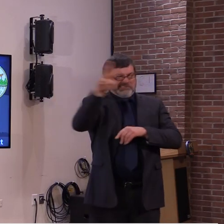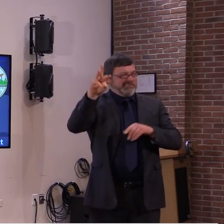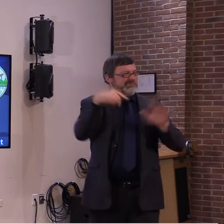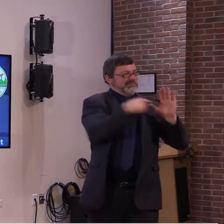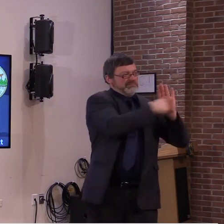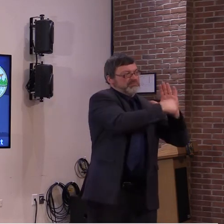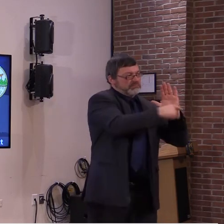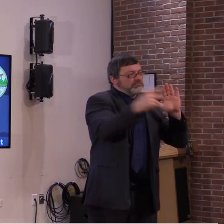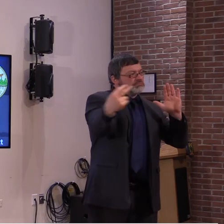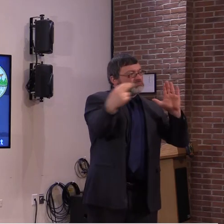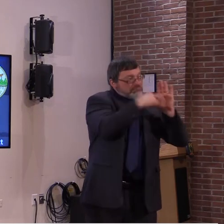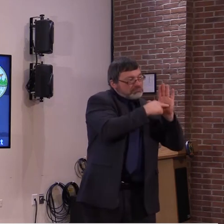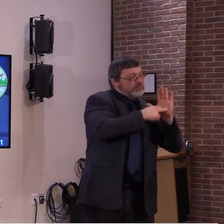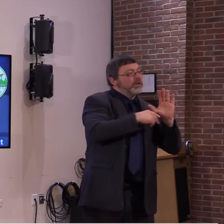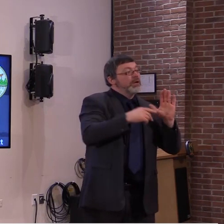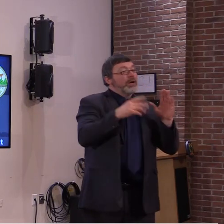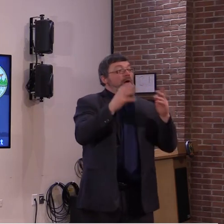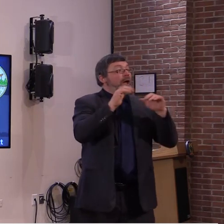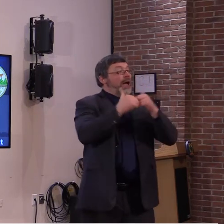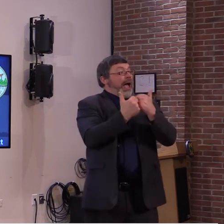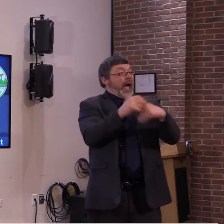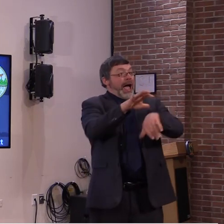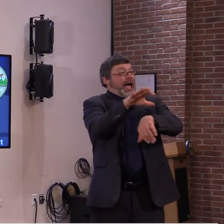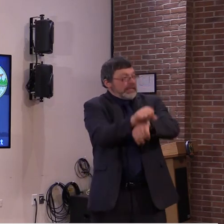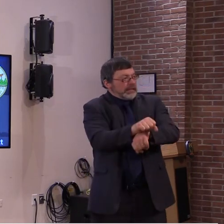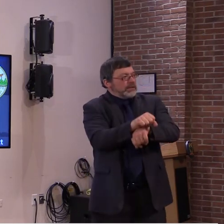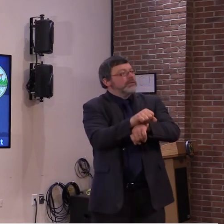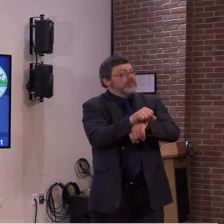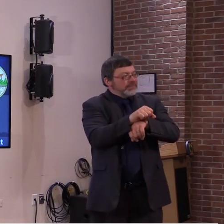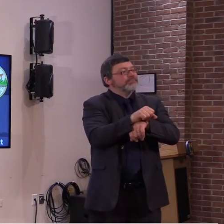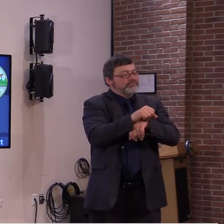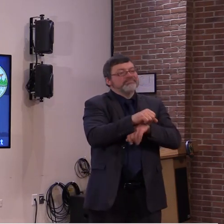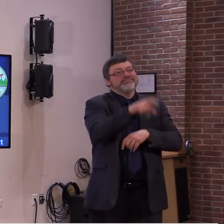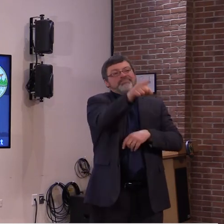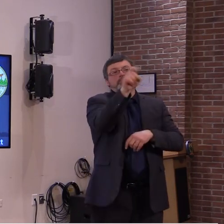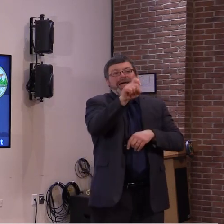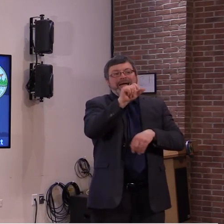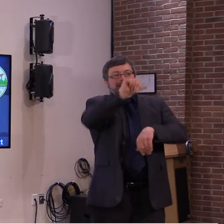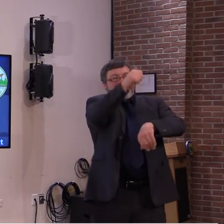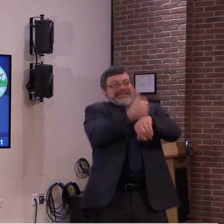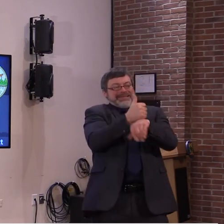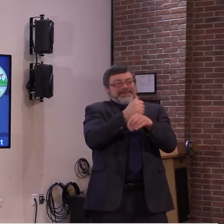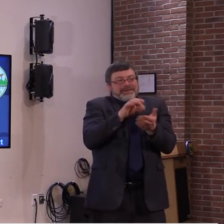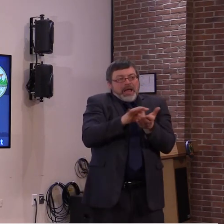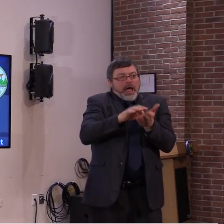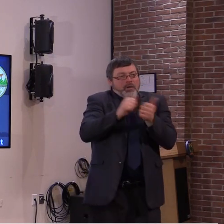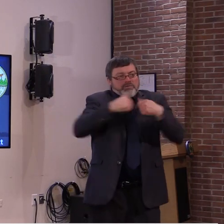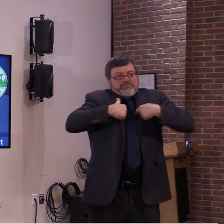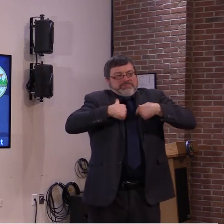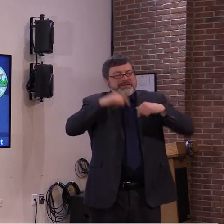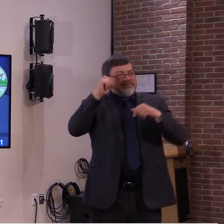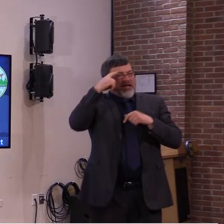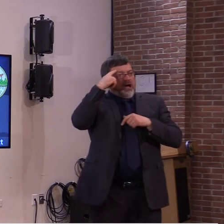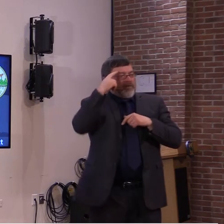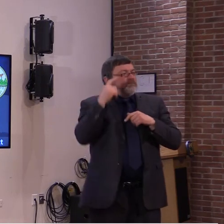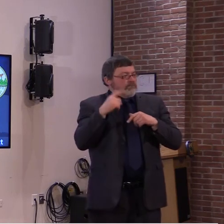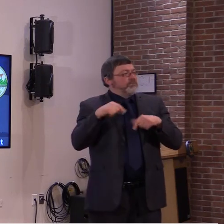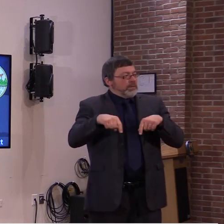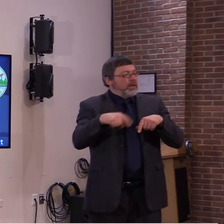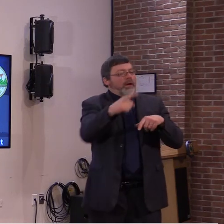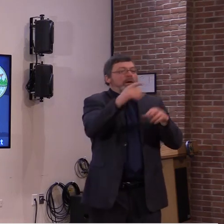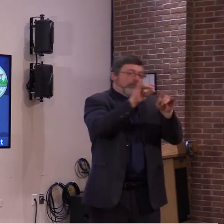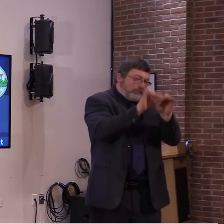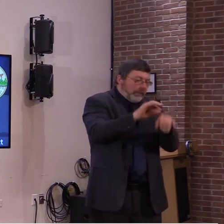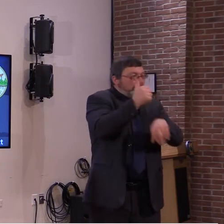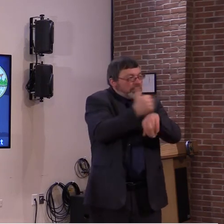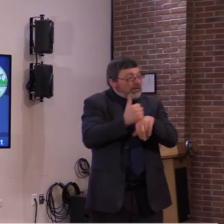If you do have symptoms of COVID-19, please contact your healthcare provider so they can refer you for testing. If you don't